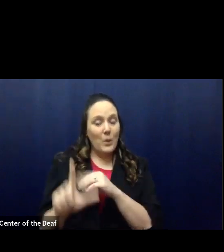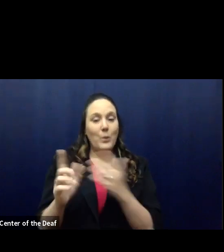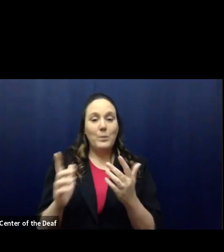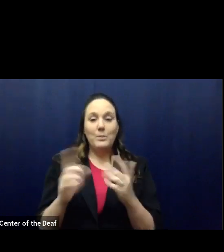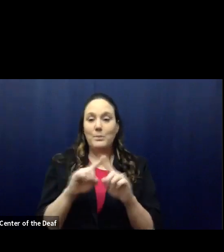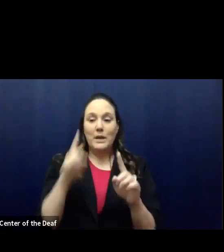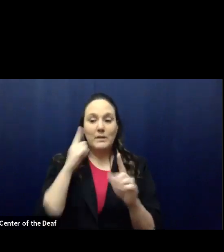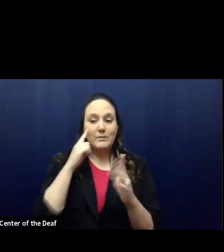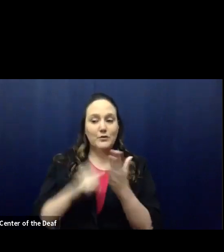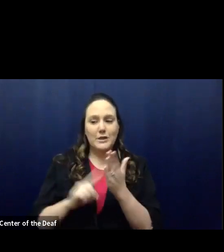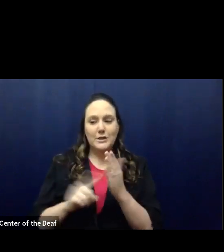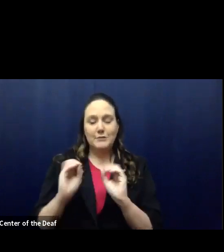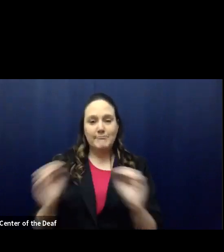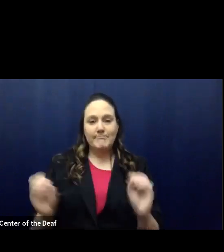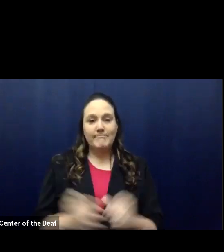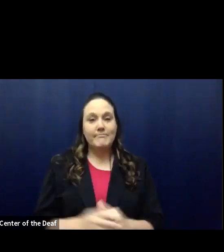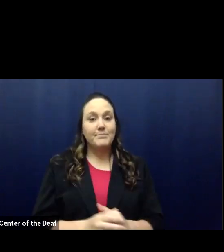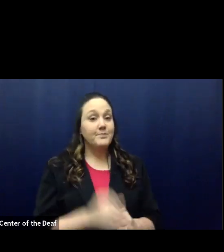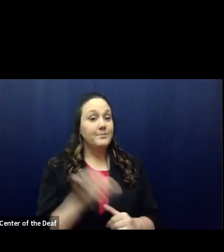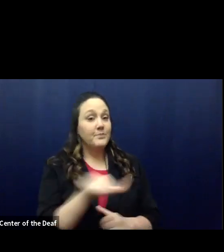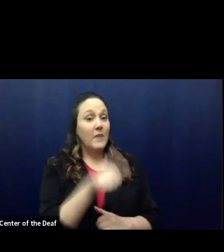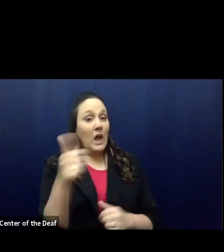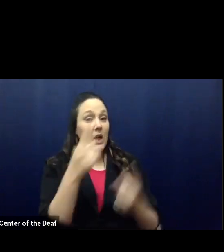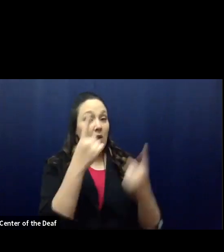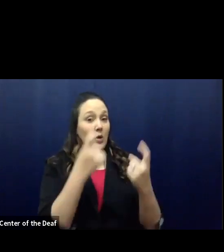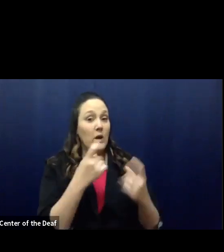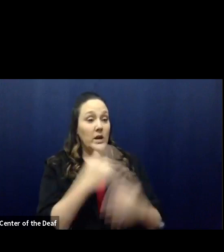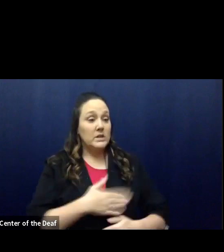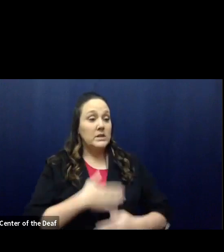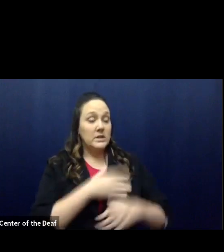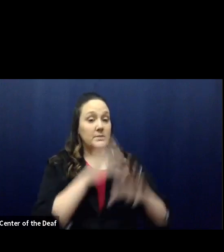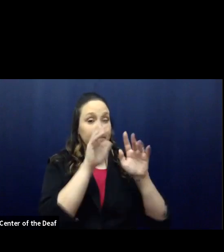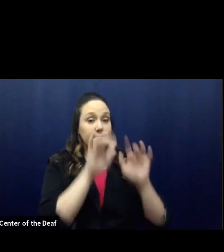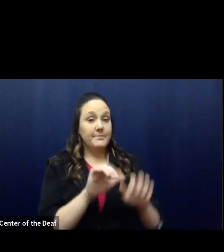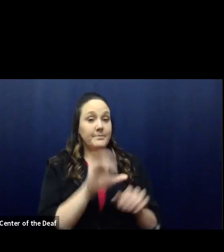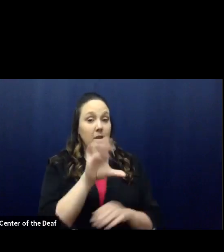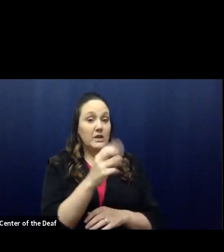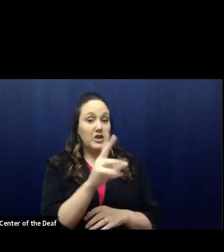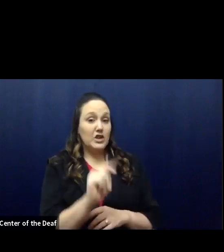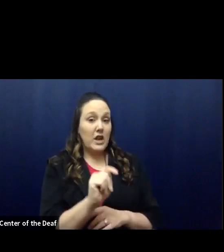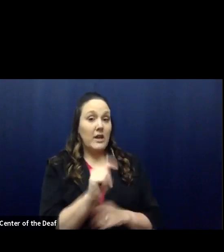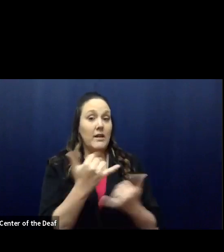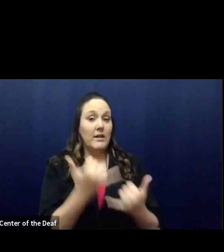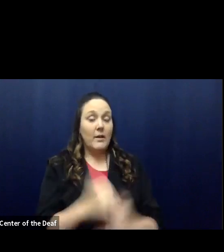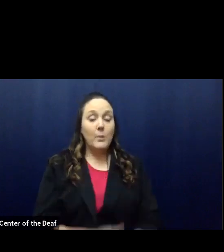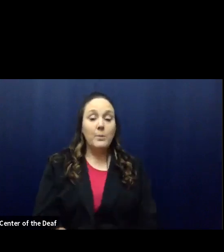now. Any other questions? Please go ahead and submit them into the chat feature now.